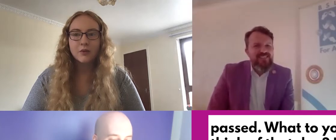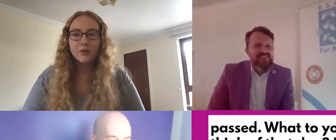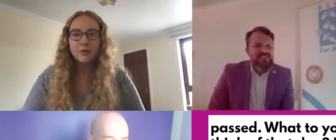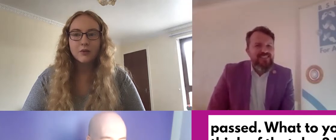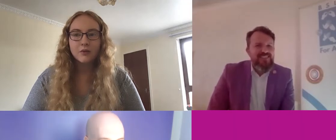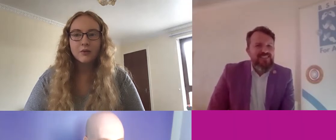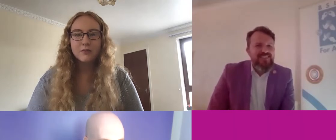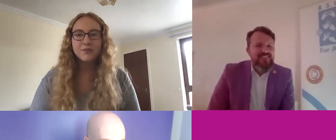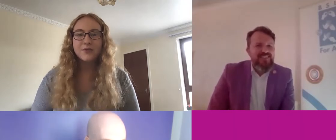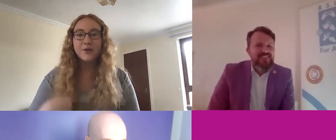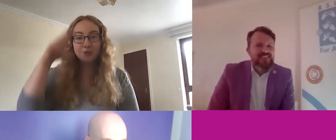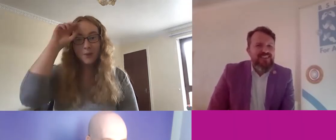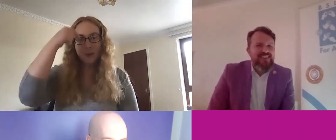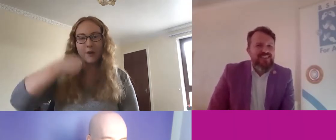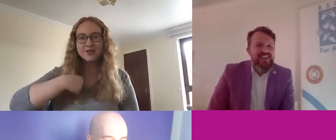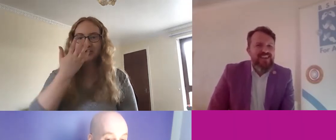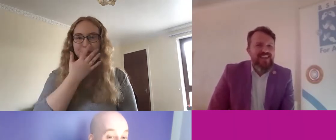were?